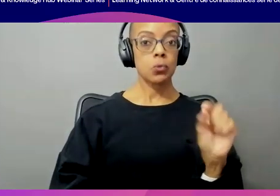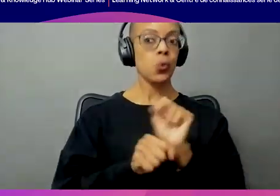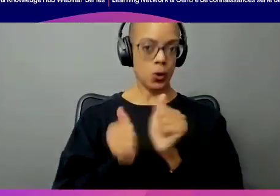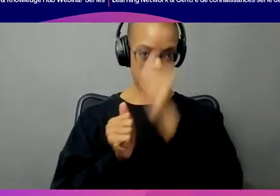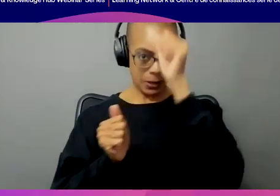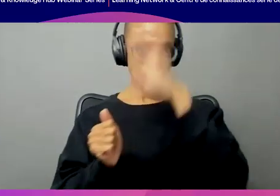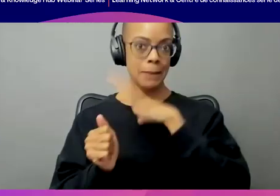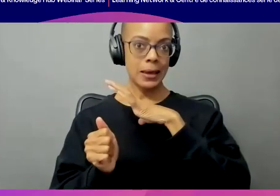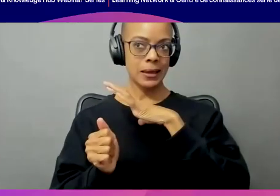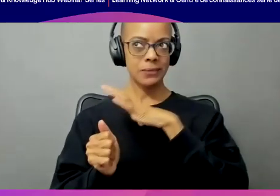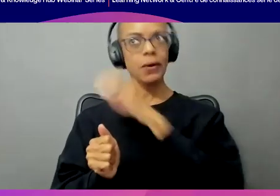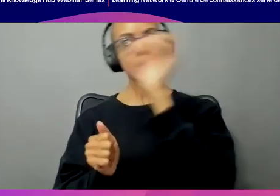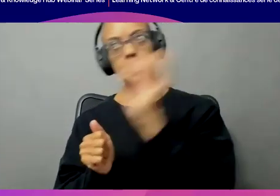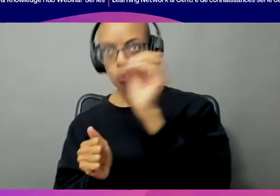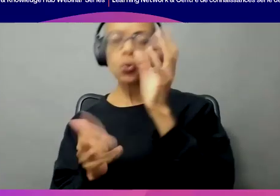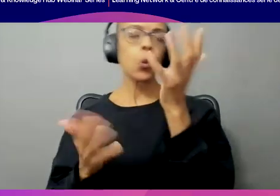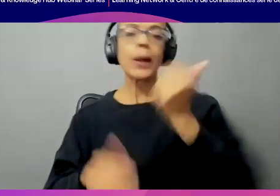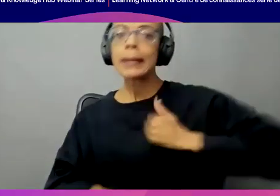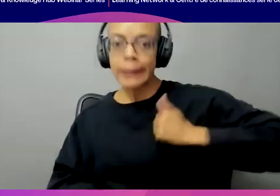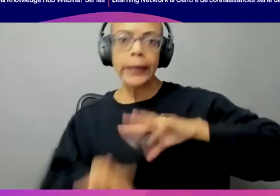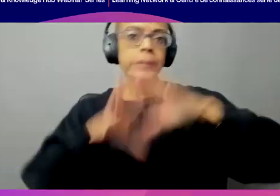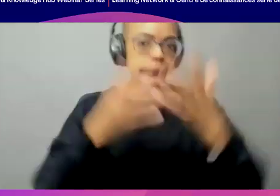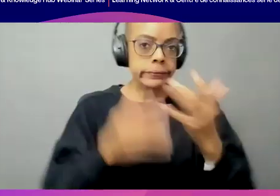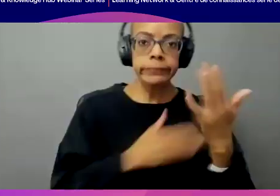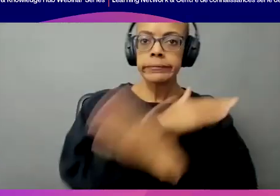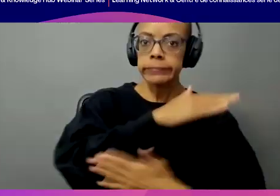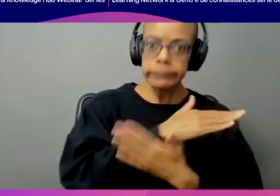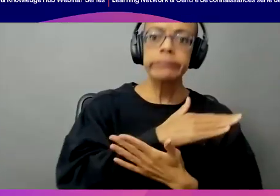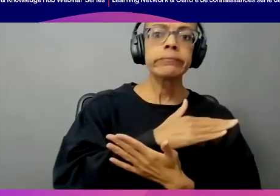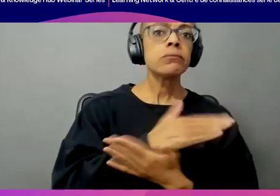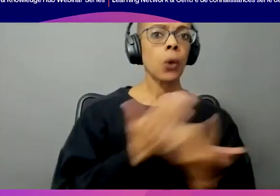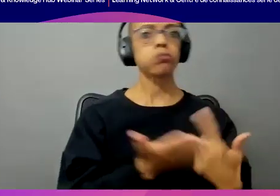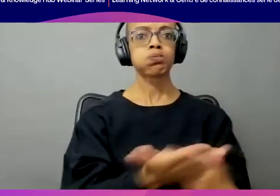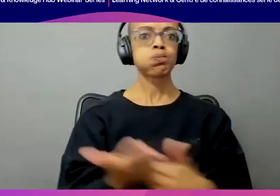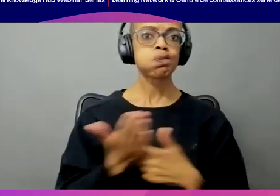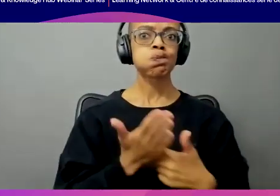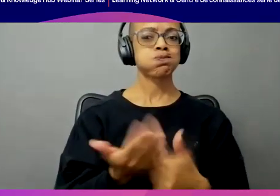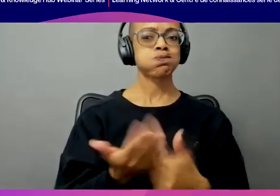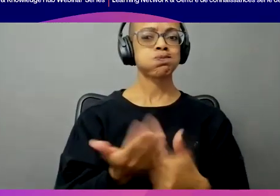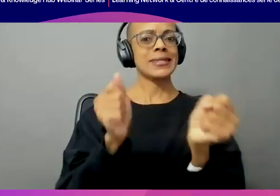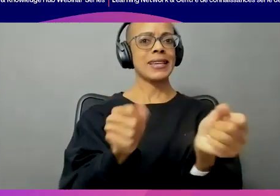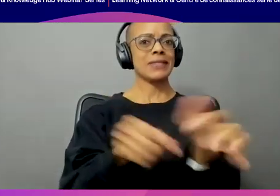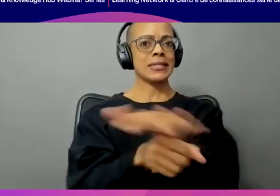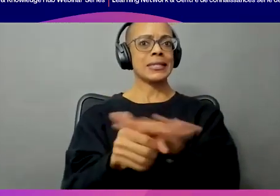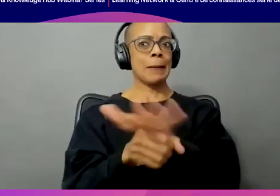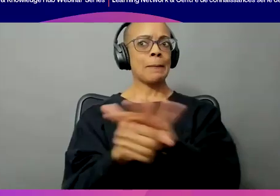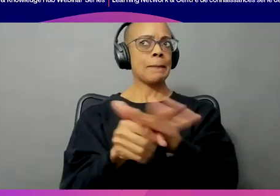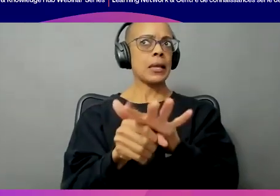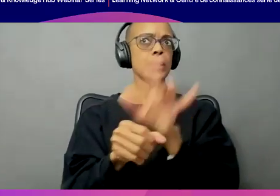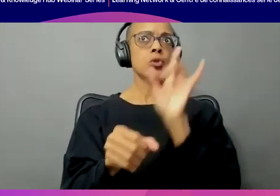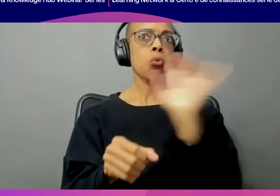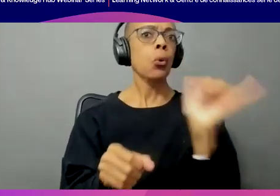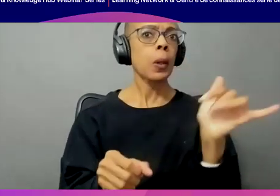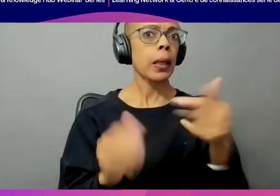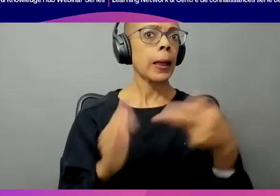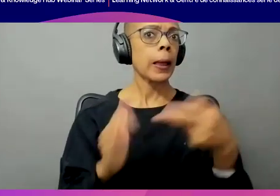in Canada and lots of other countries. We had a lot of discussions around, what is a safe space for having these discussions, and what